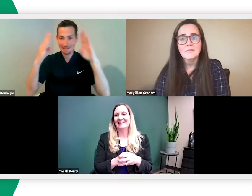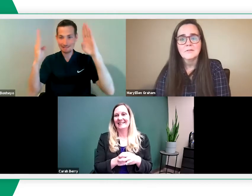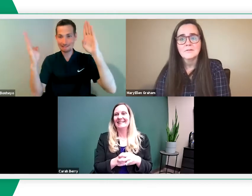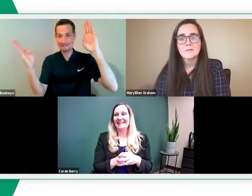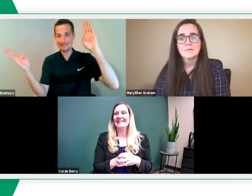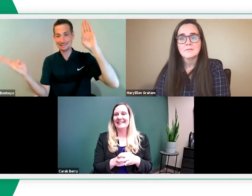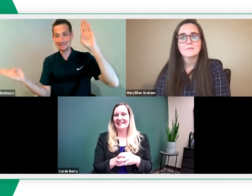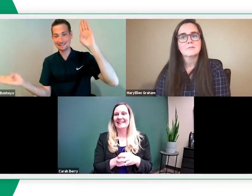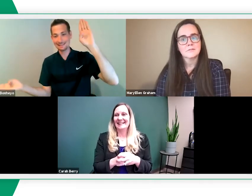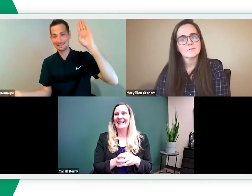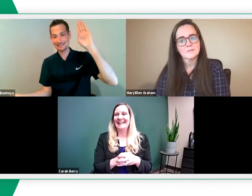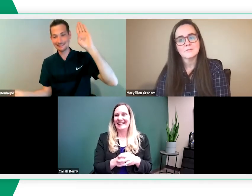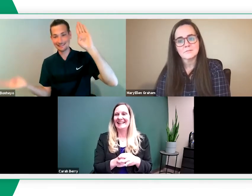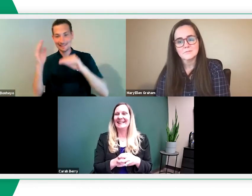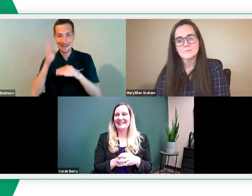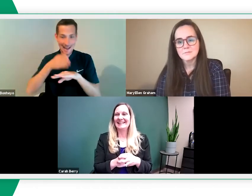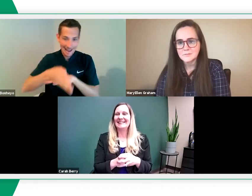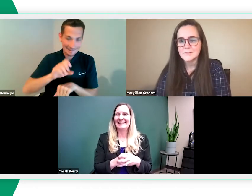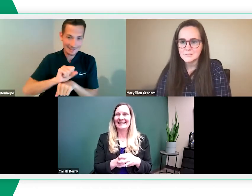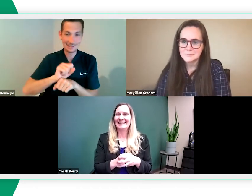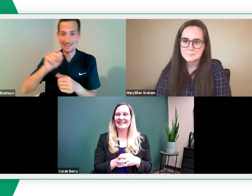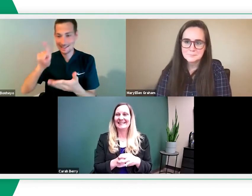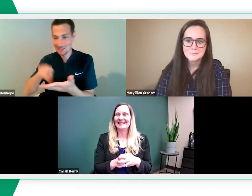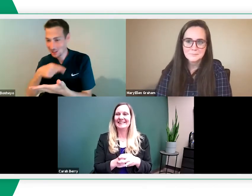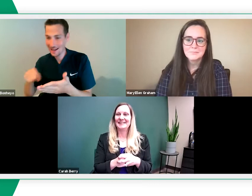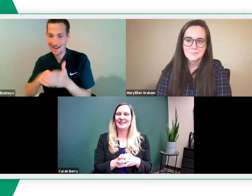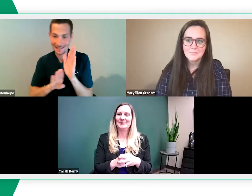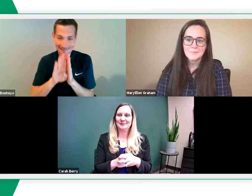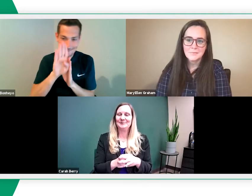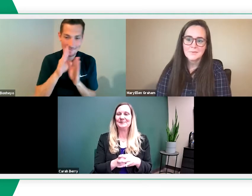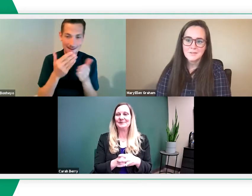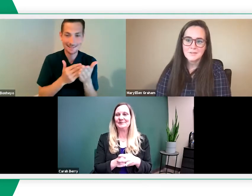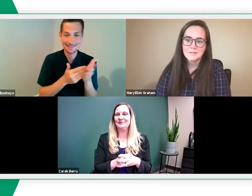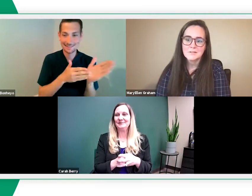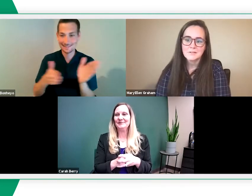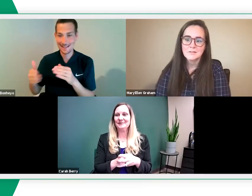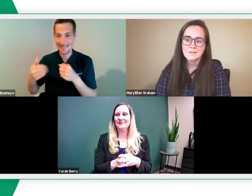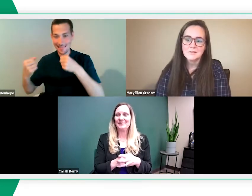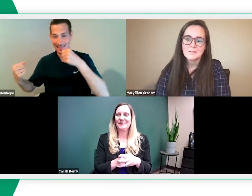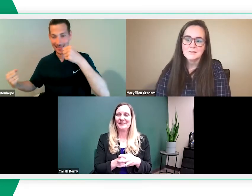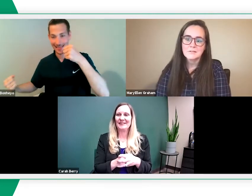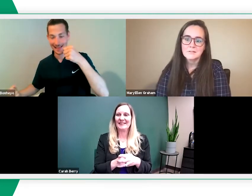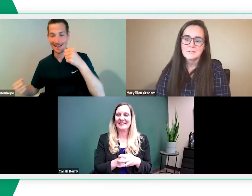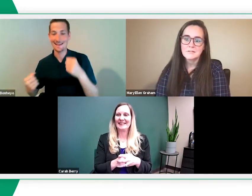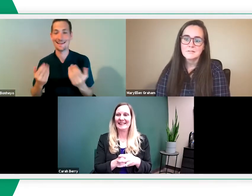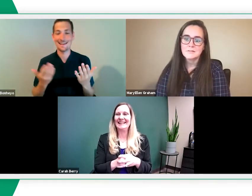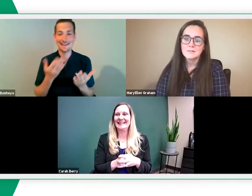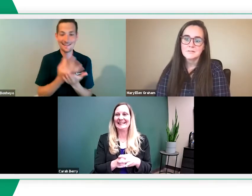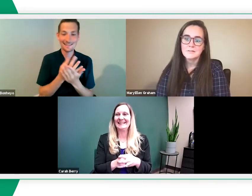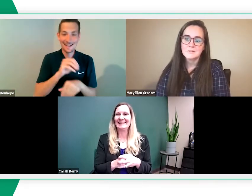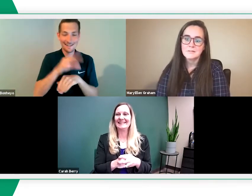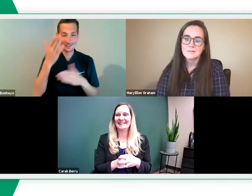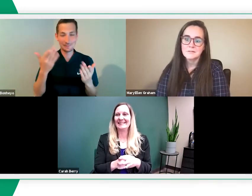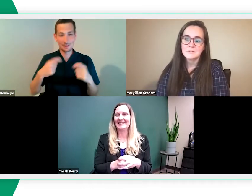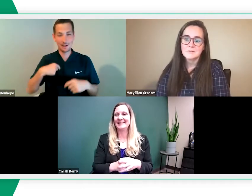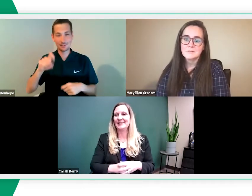Awesome. Yeah. Wow. 10 years as a teacher, you can imagine that the time change would be extremely difficult after working and all this changing and developing these